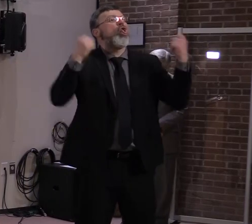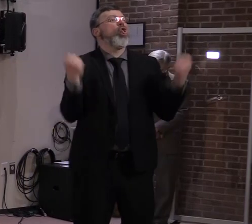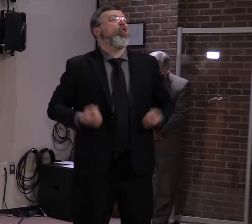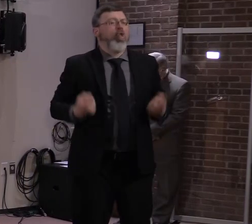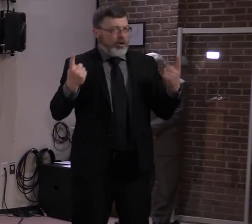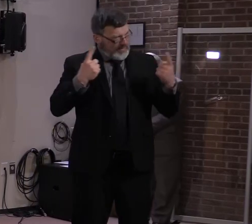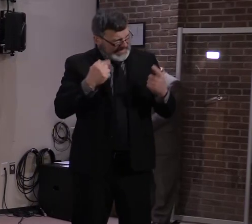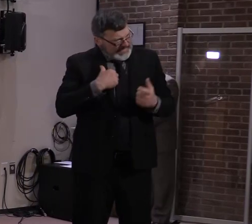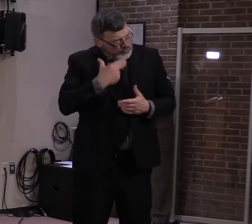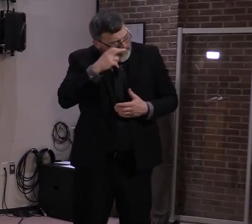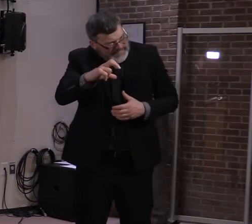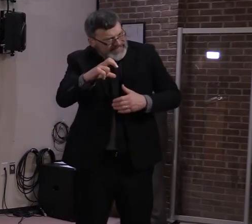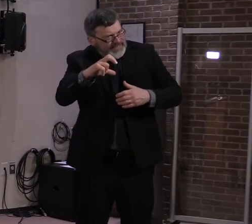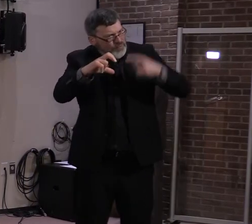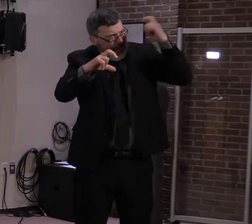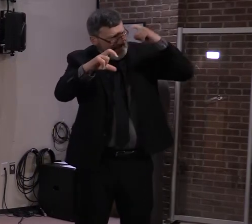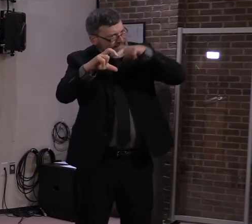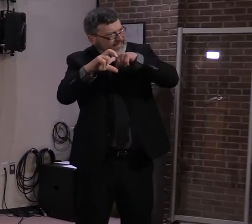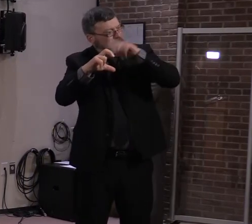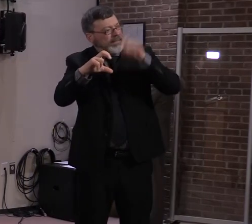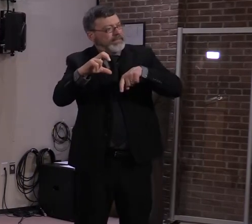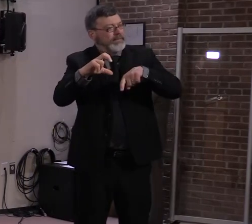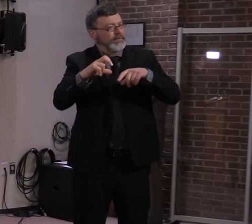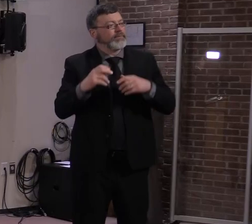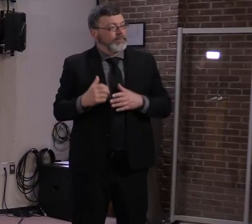Well, you stole some of my questions, but anyway,